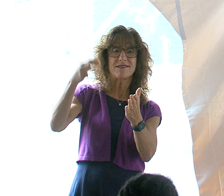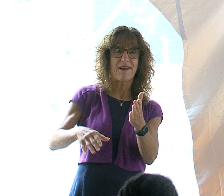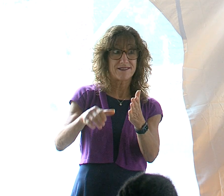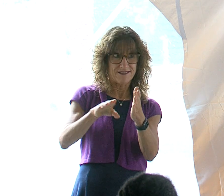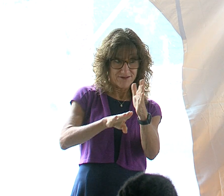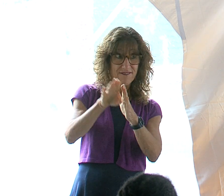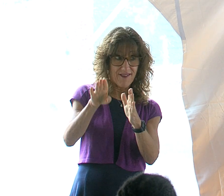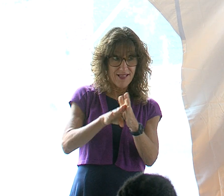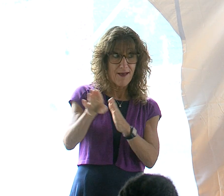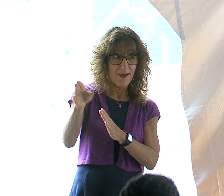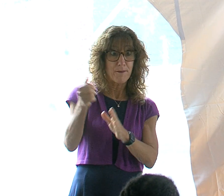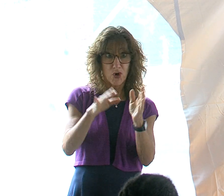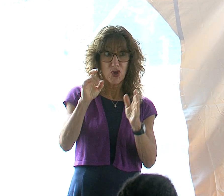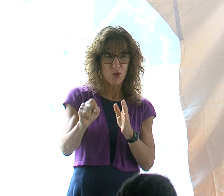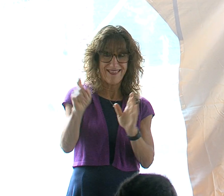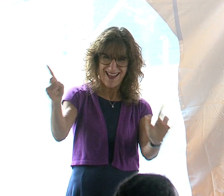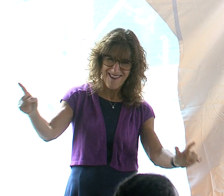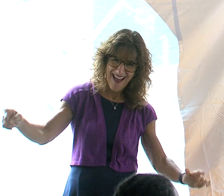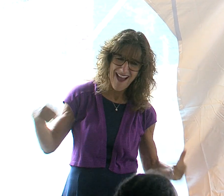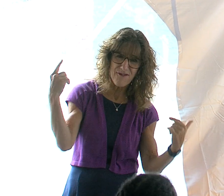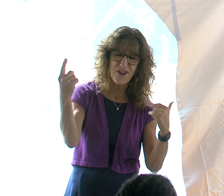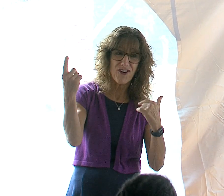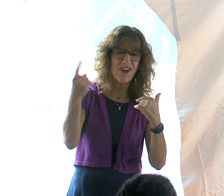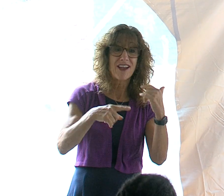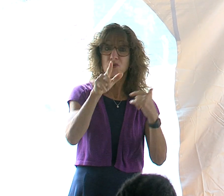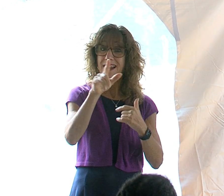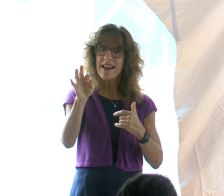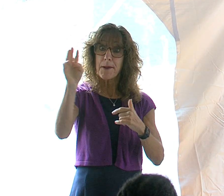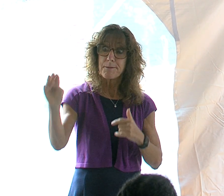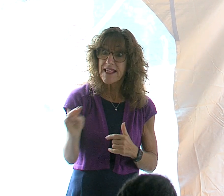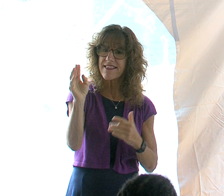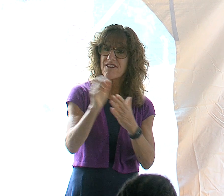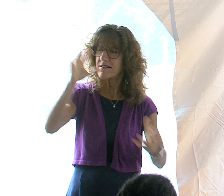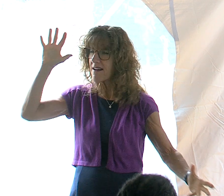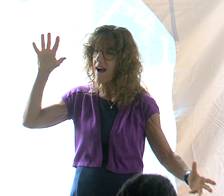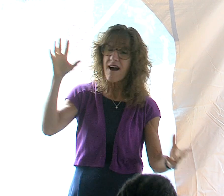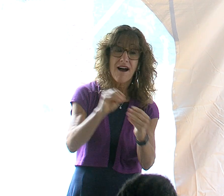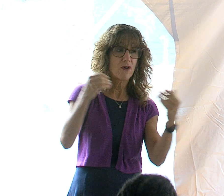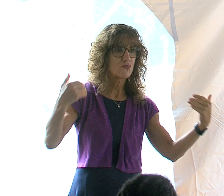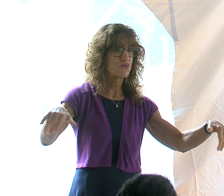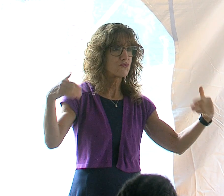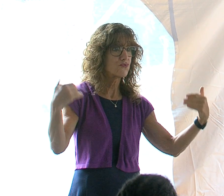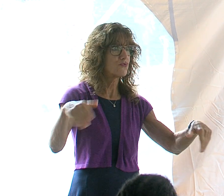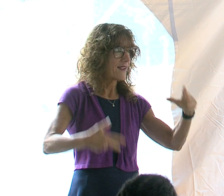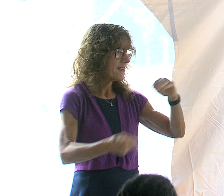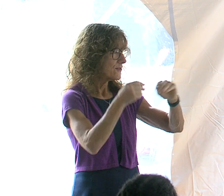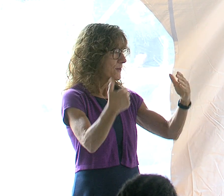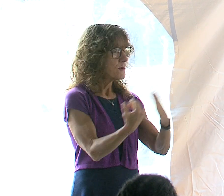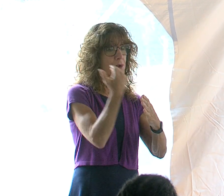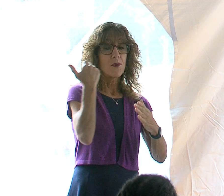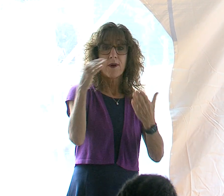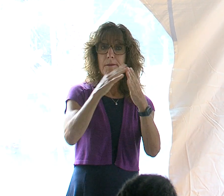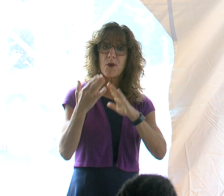per unit I have ever developed. At $29 million total. In addition to new community and fitness rooms,